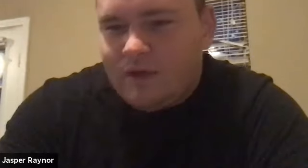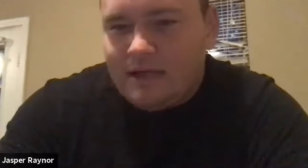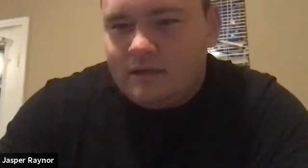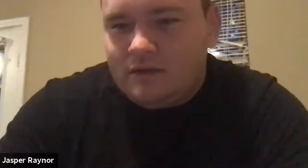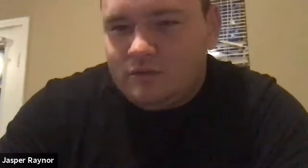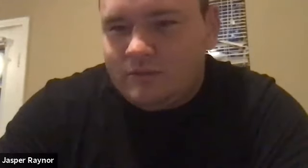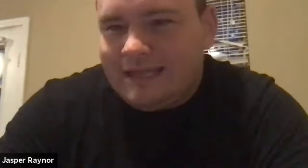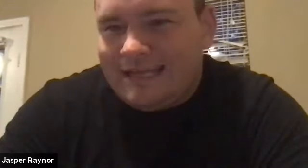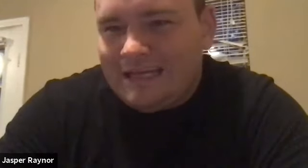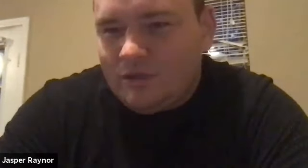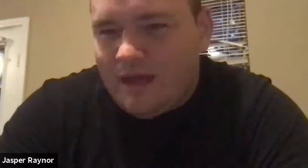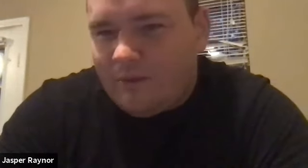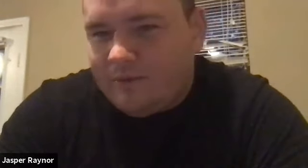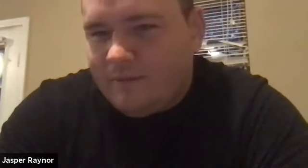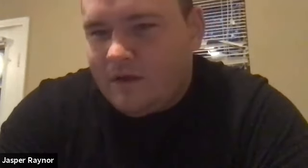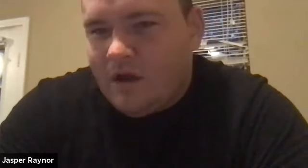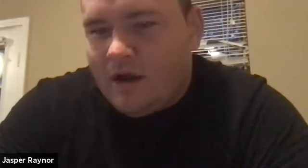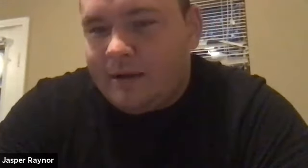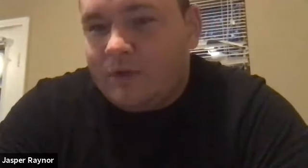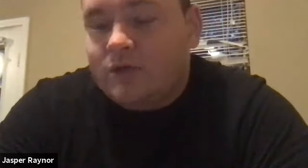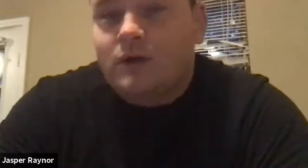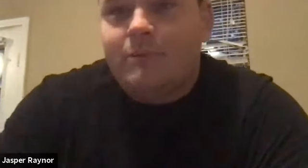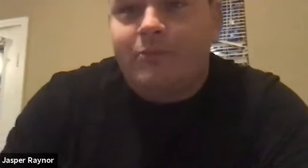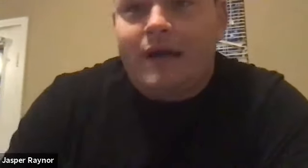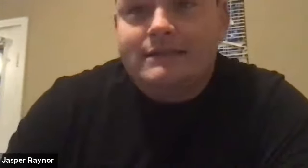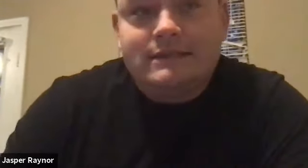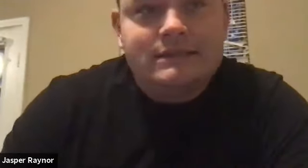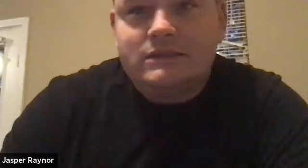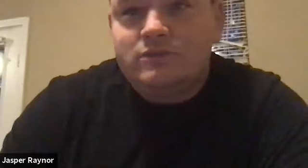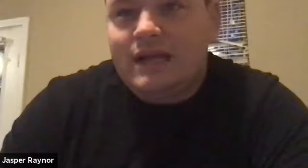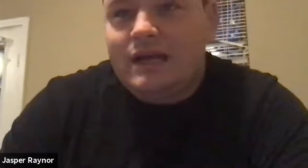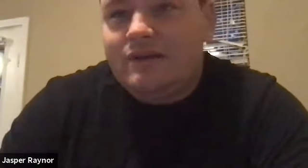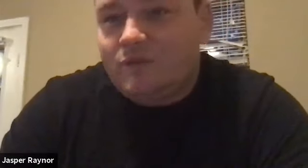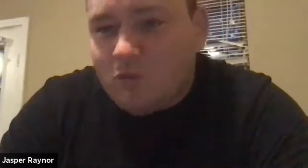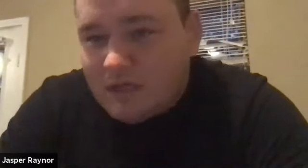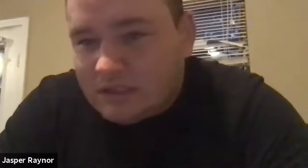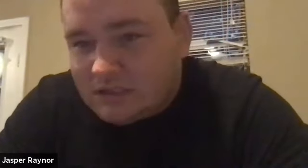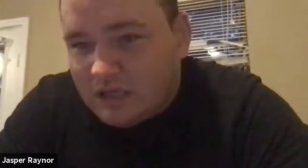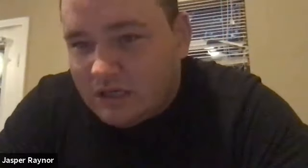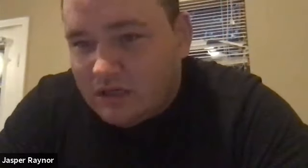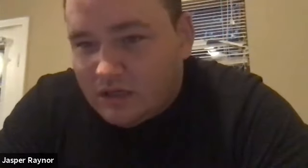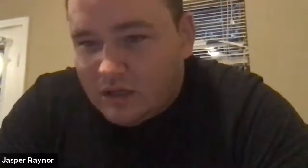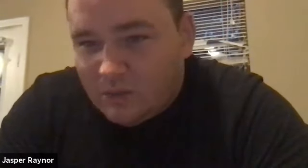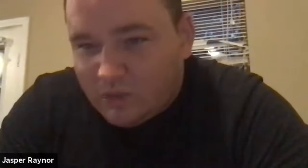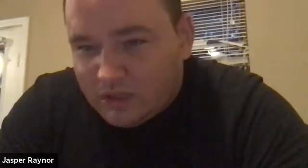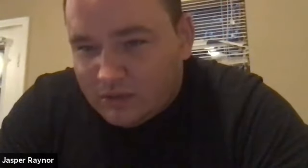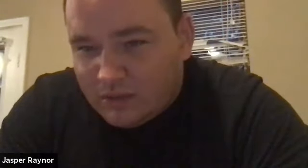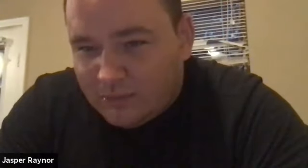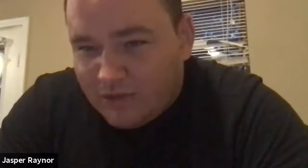Okay. No, I can't do that one. All right. Now we're gonna do a couple practice sentences. We got a few more minutes. We're gonna do a couple